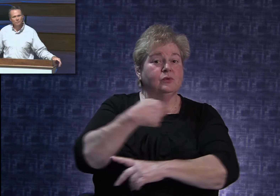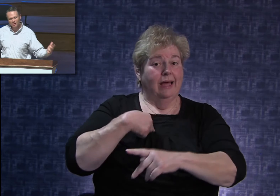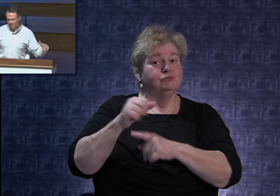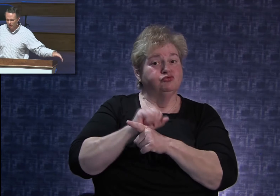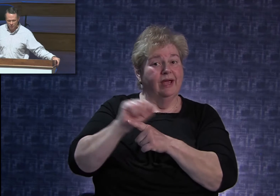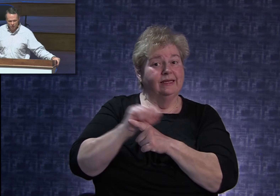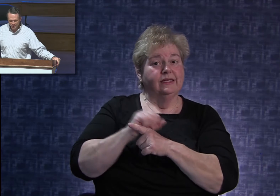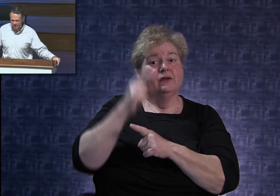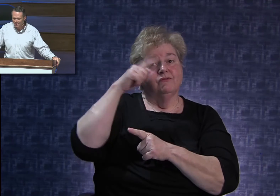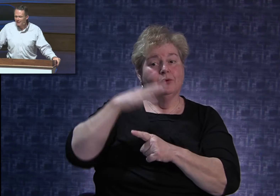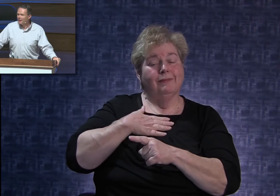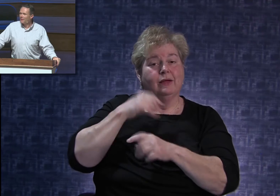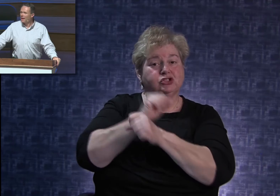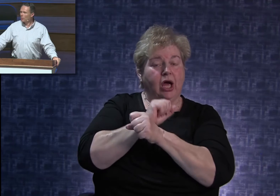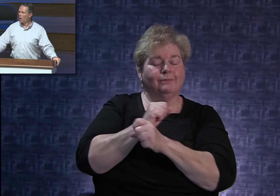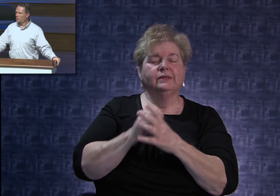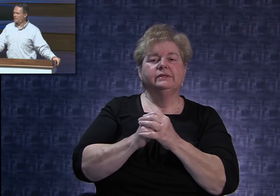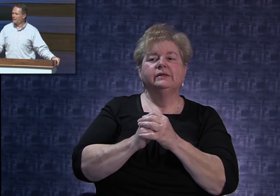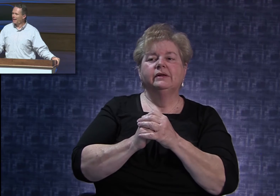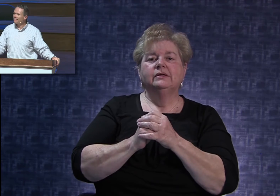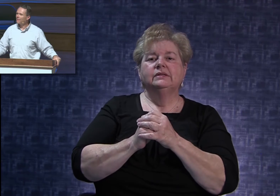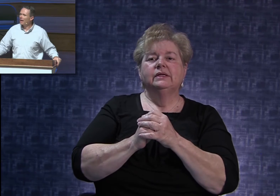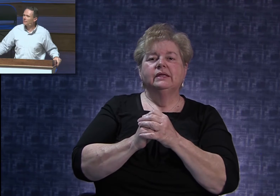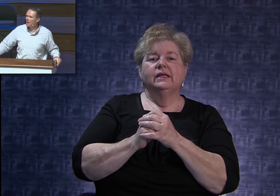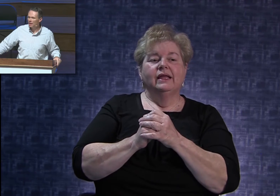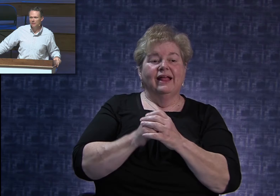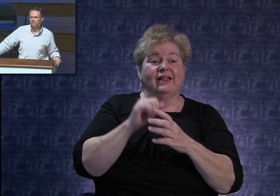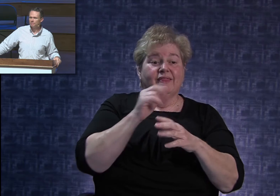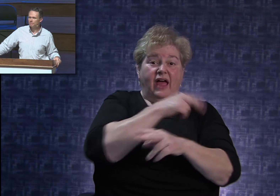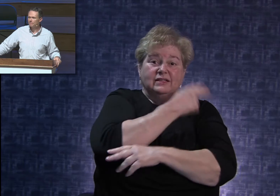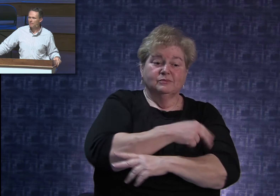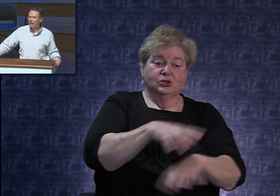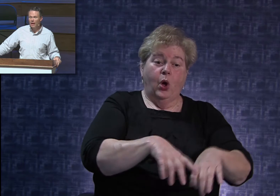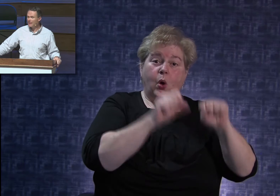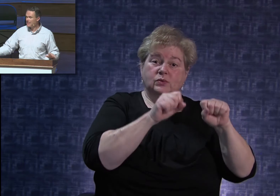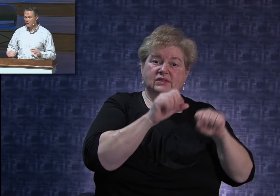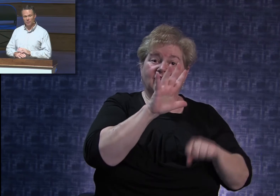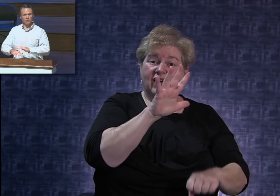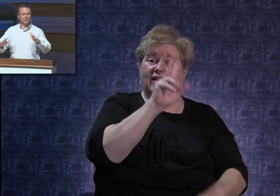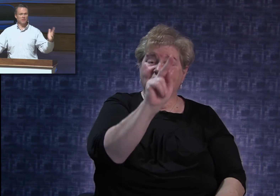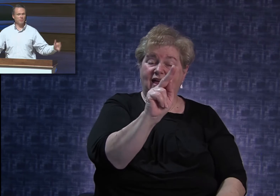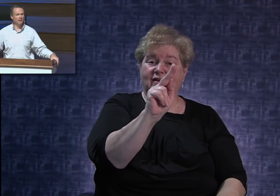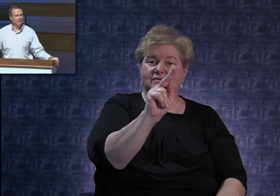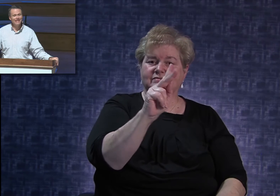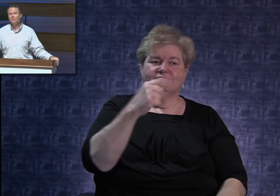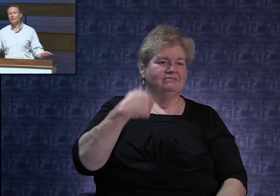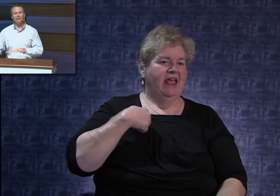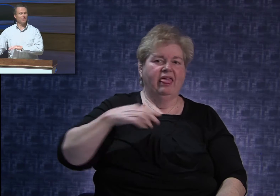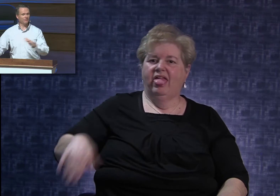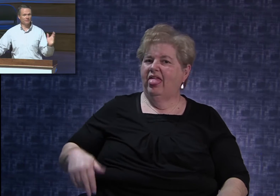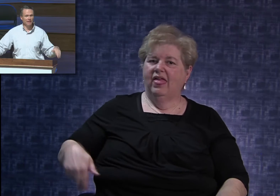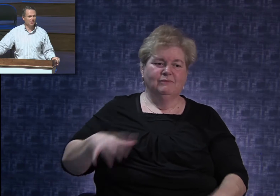former career, they were hosting a 5K. Now, I had never participated in